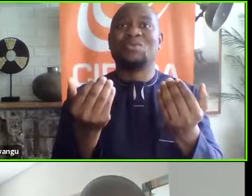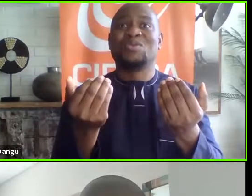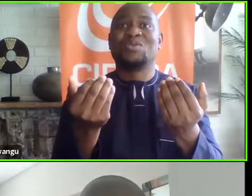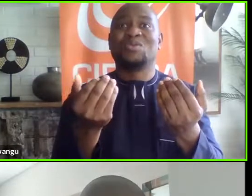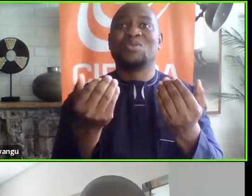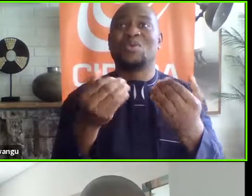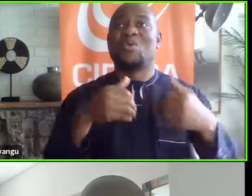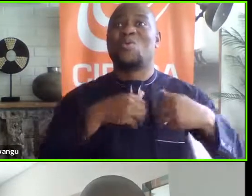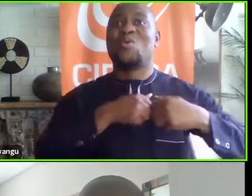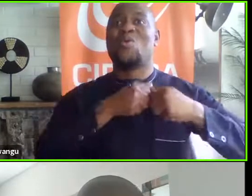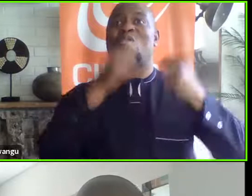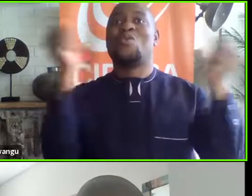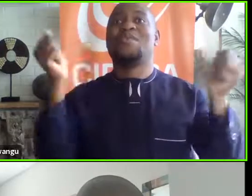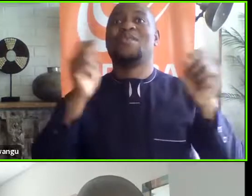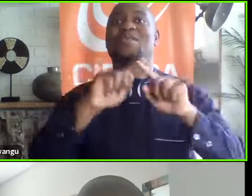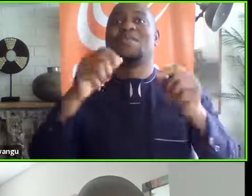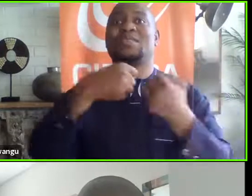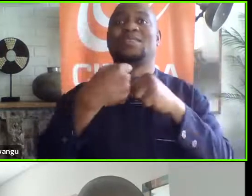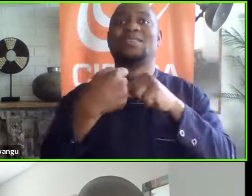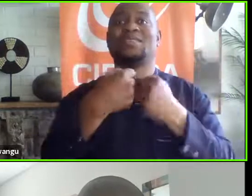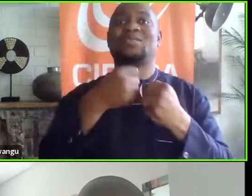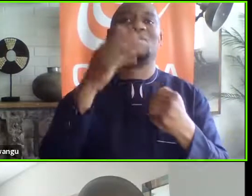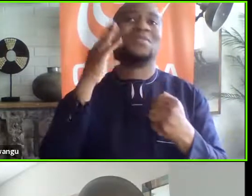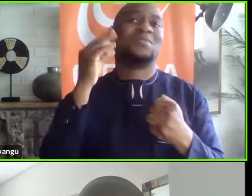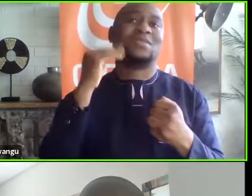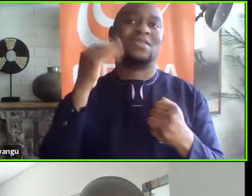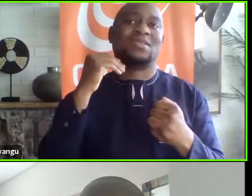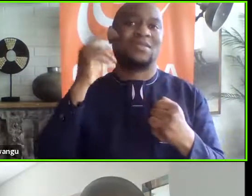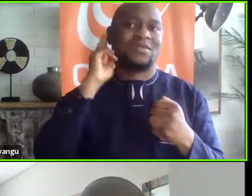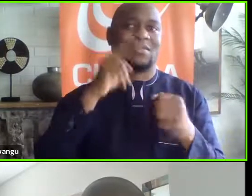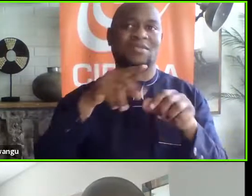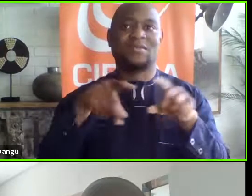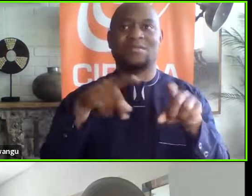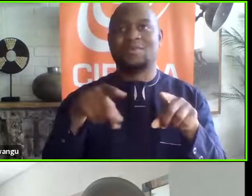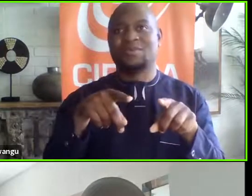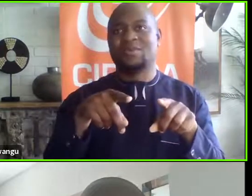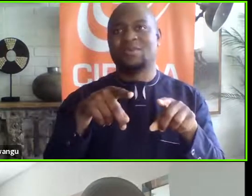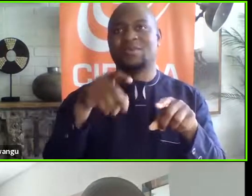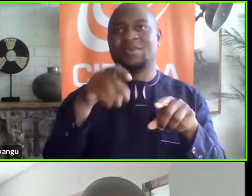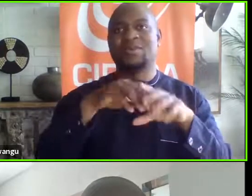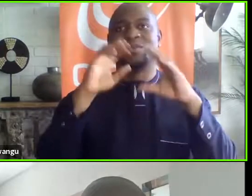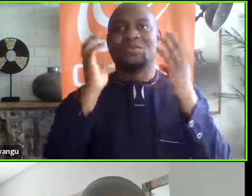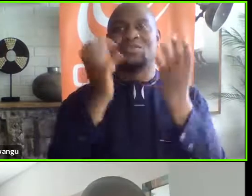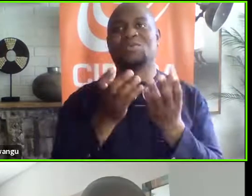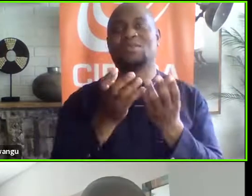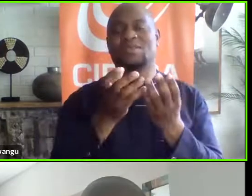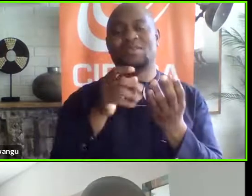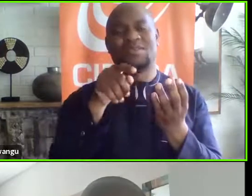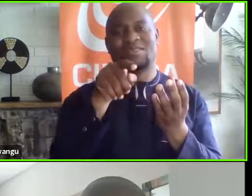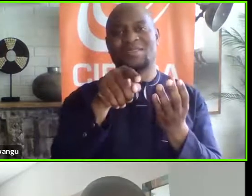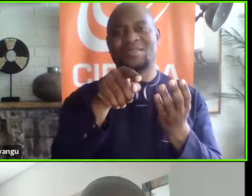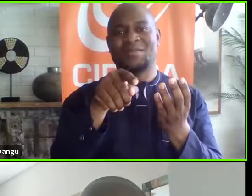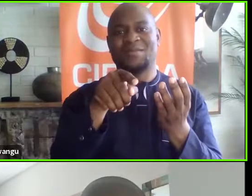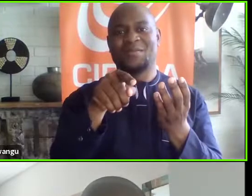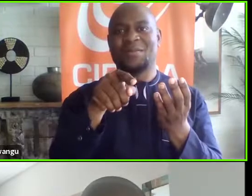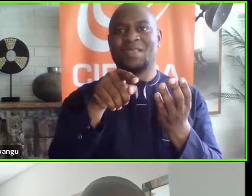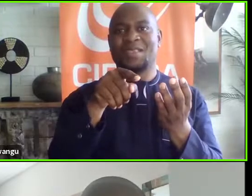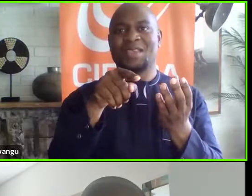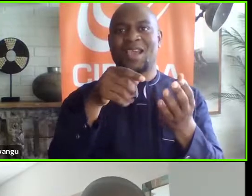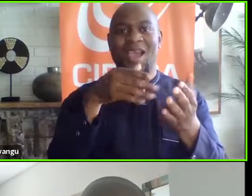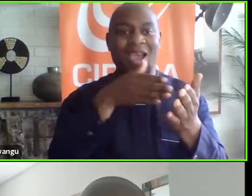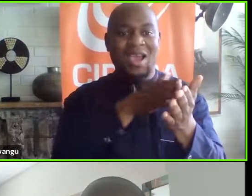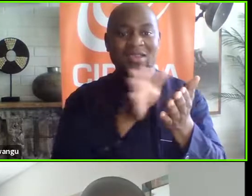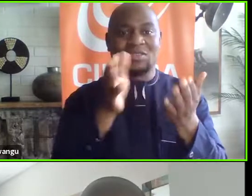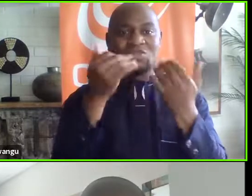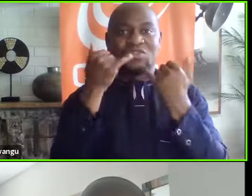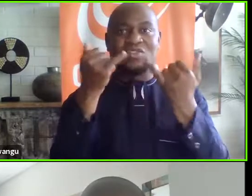regulations, it could be very helpful. Just like our minister said that COVID has really presented a very big change and has